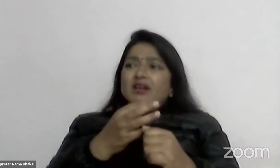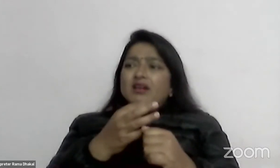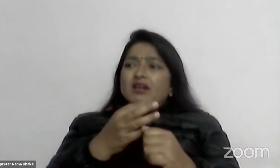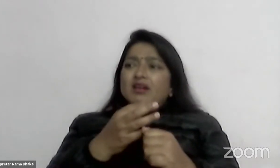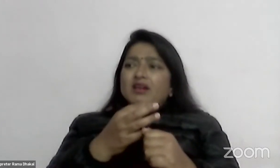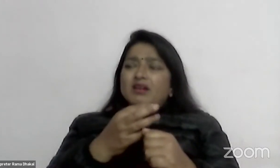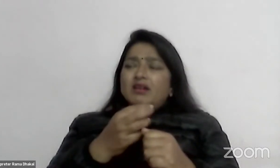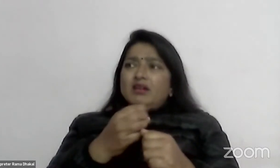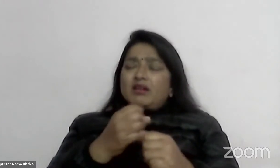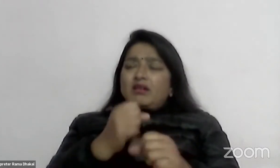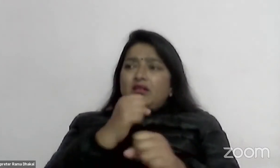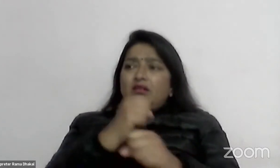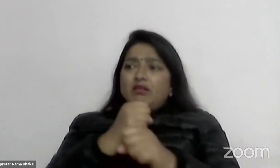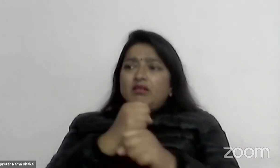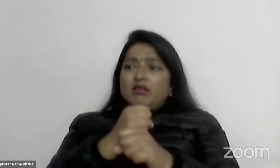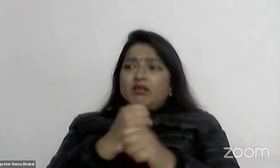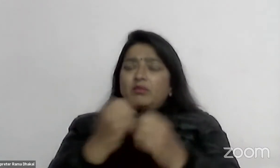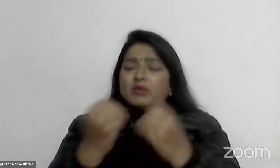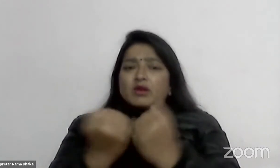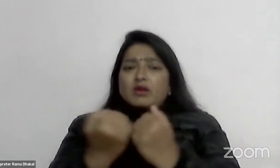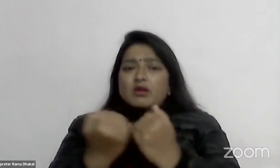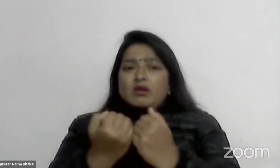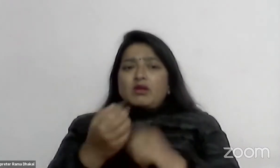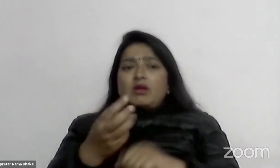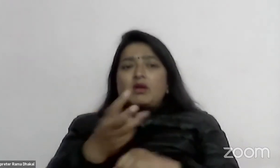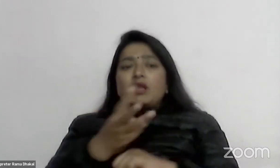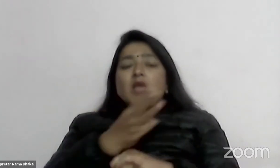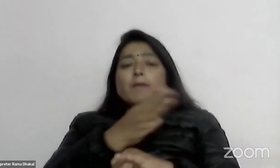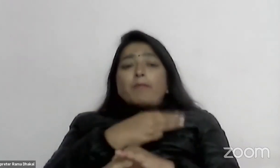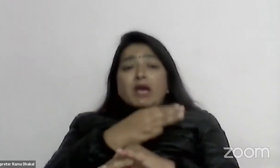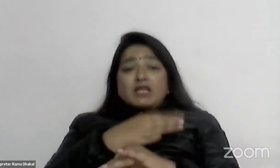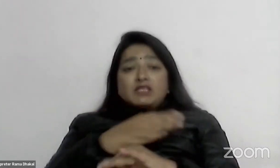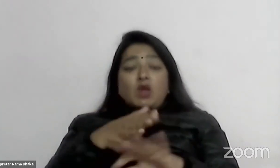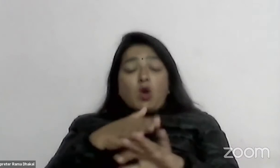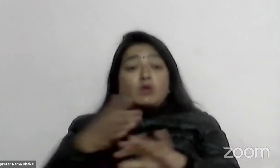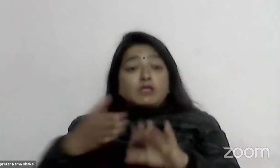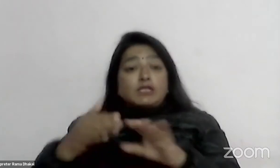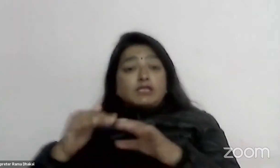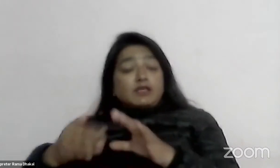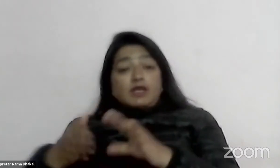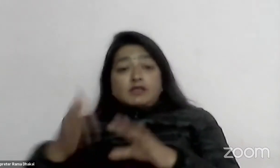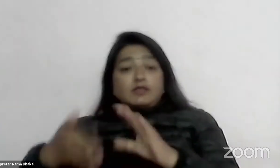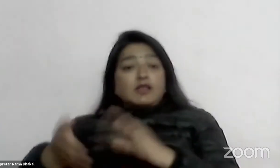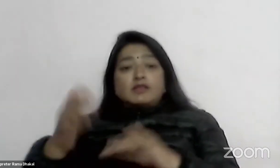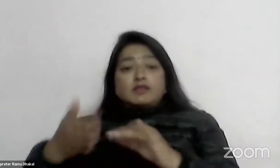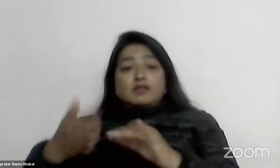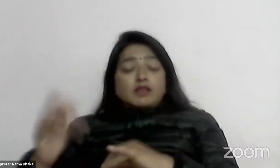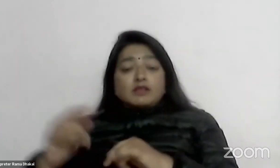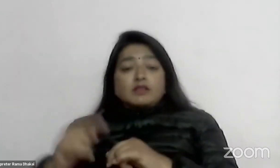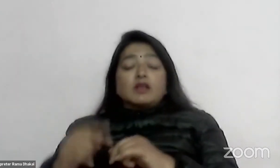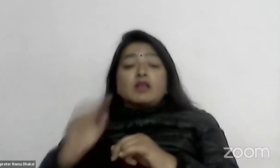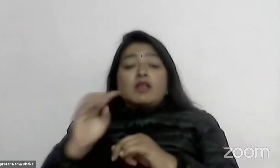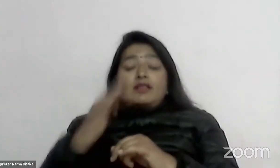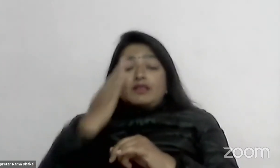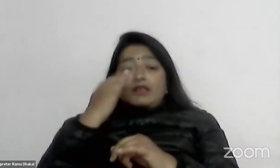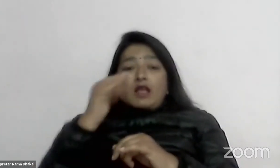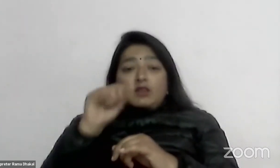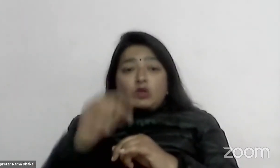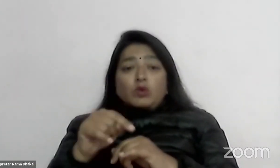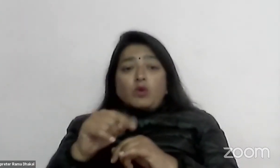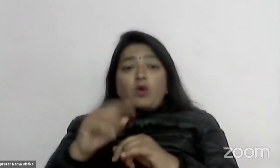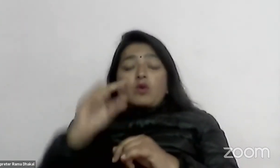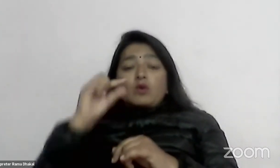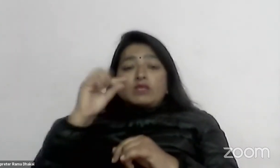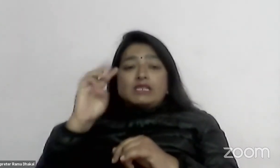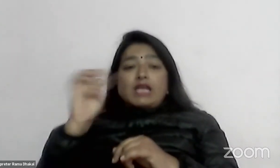introduction challenging neoliberalism and the systemic inequalities and vulnerabilities it fosters. However, for the rest of the GR,